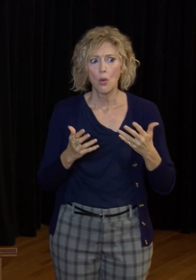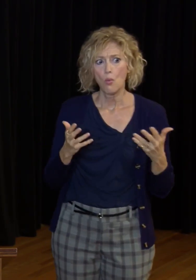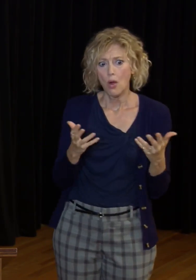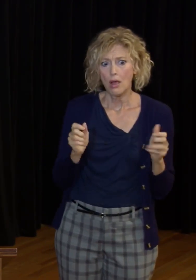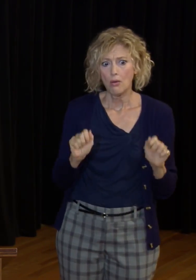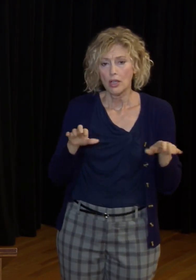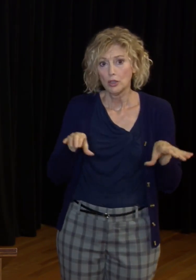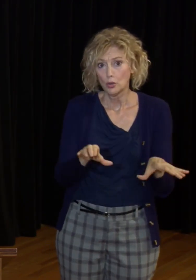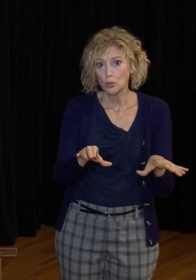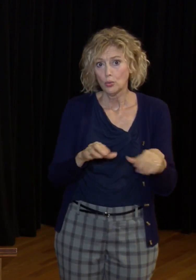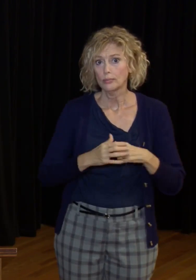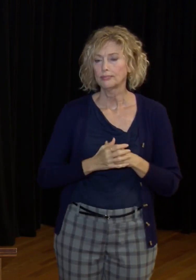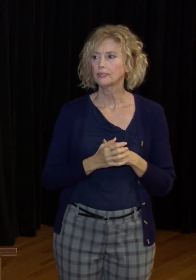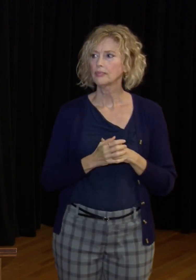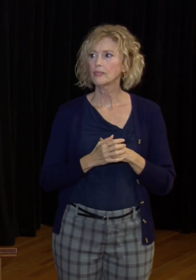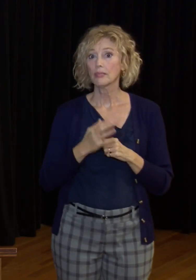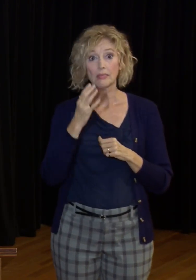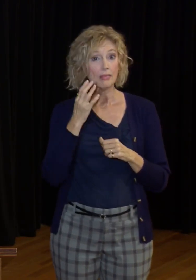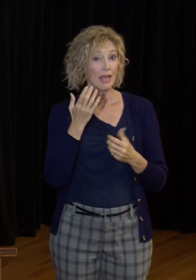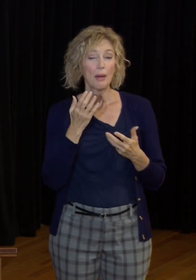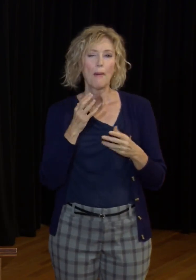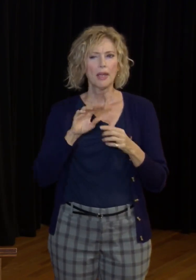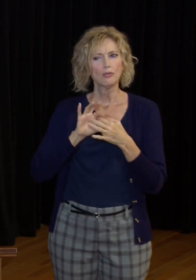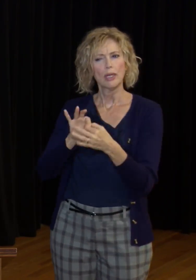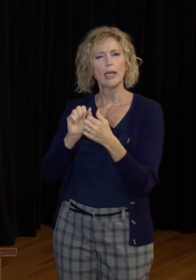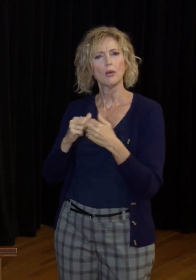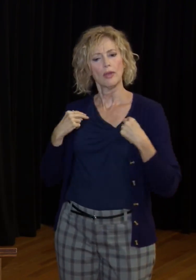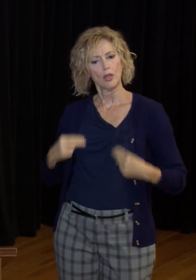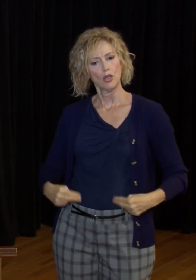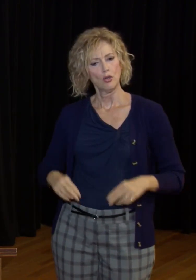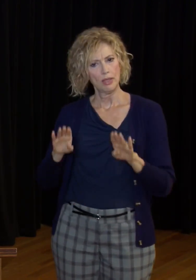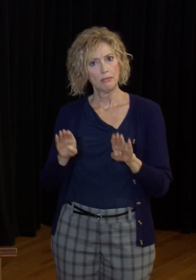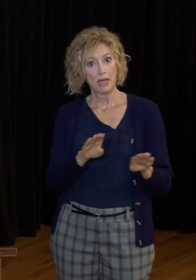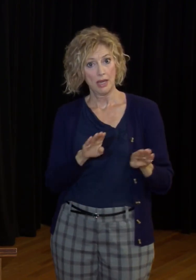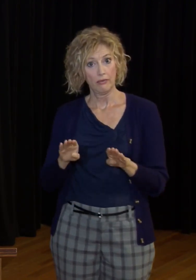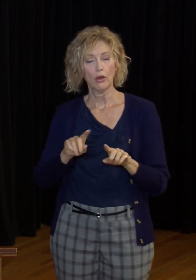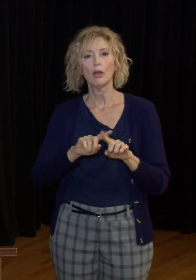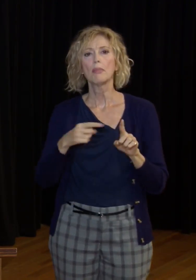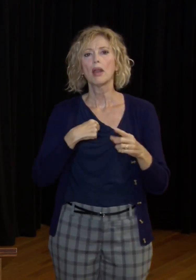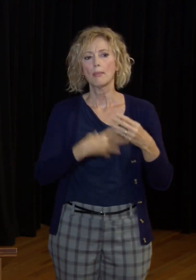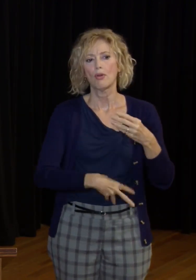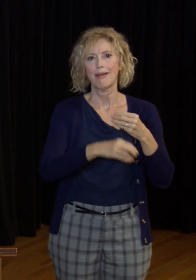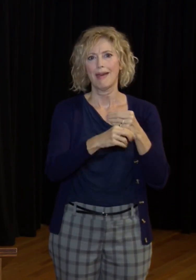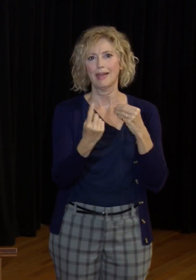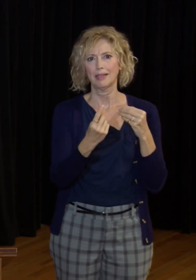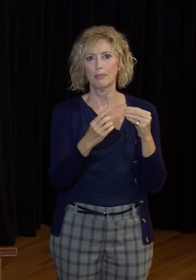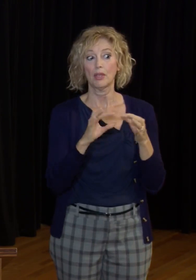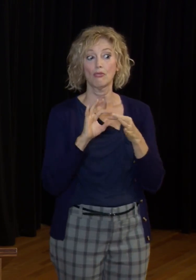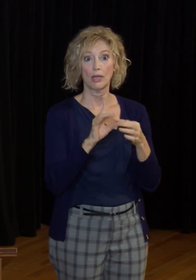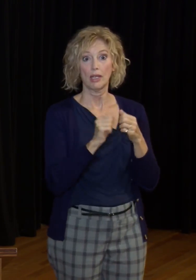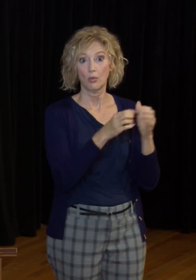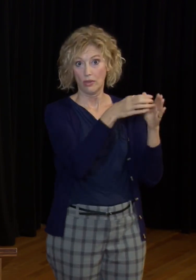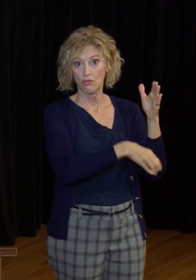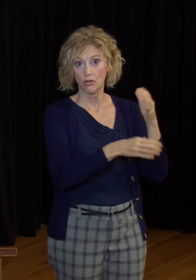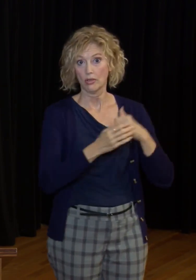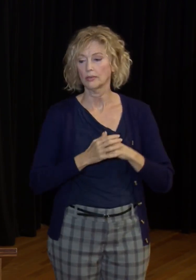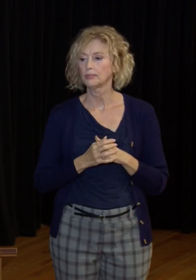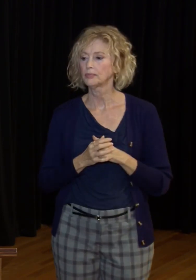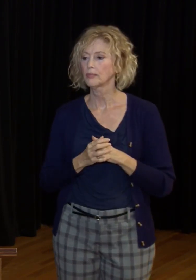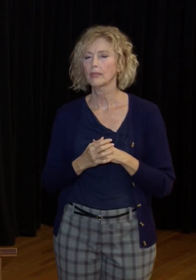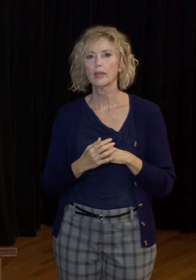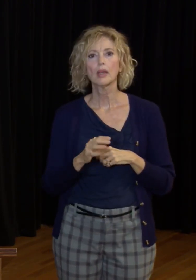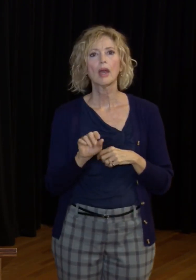could possibly do had something to do with human behavior. But I want to add one other line from this, because this was also daunting.